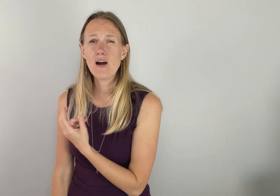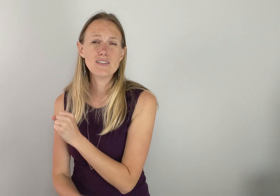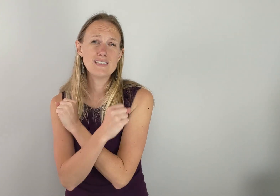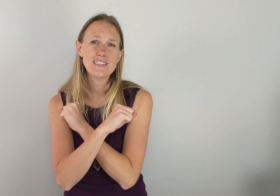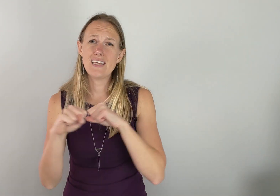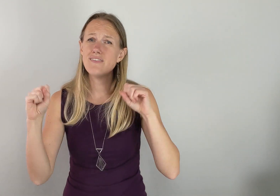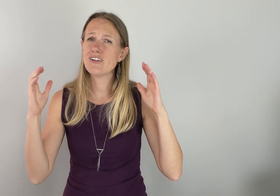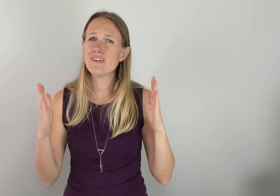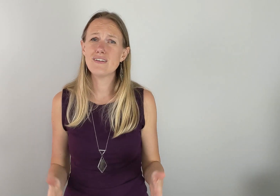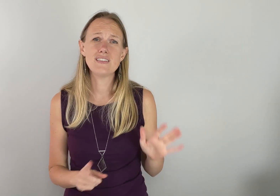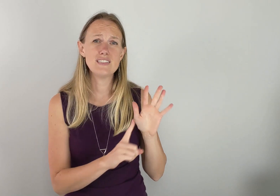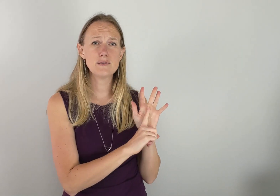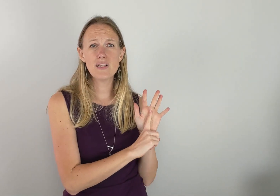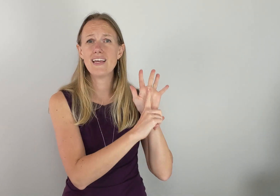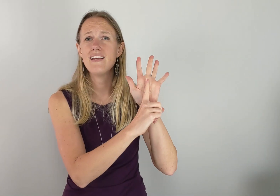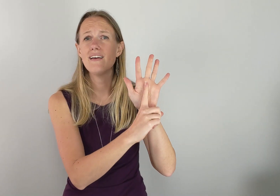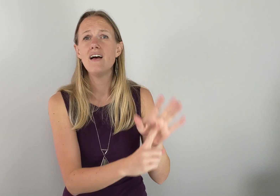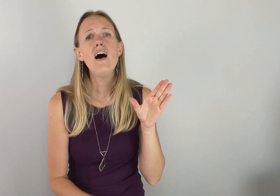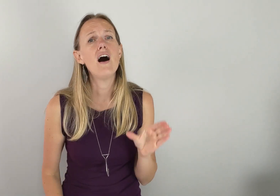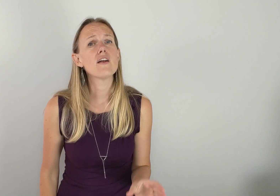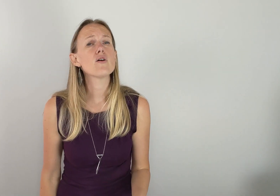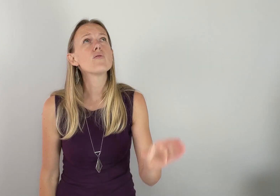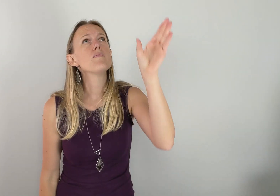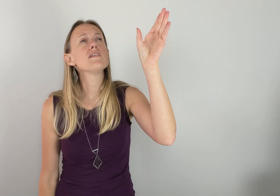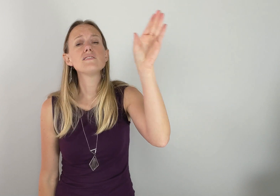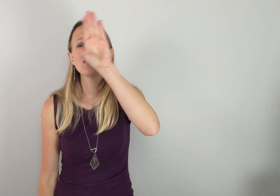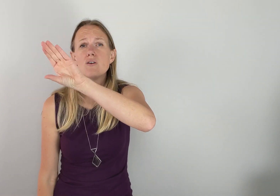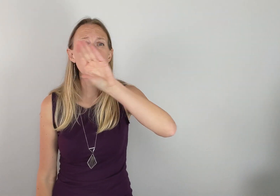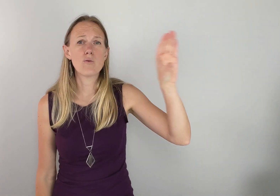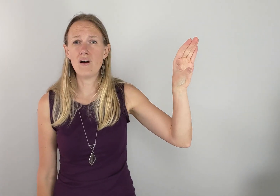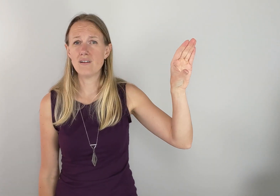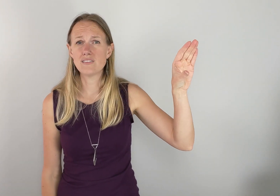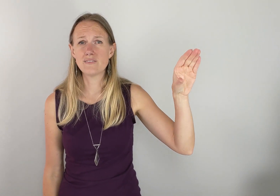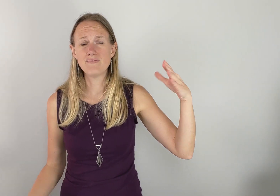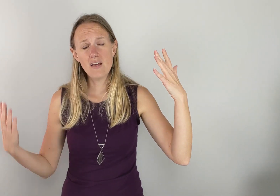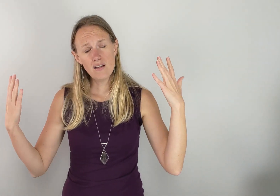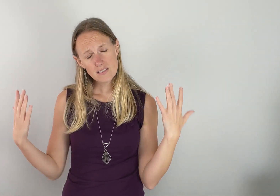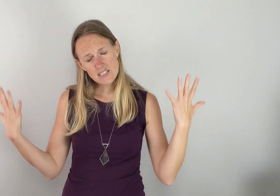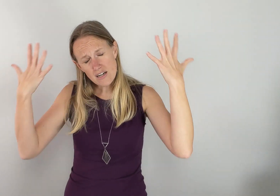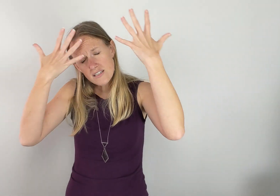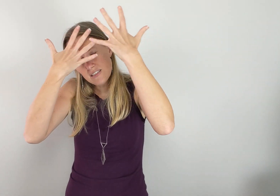Our Savior displayed on a criminal's cross.